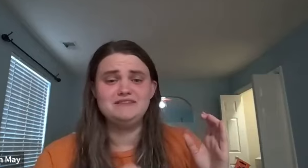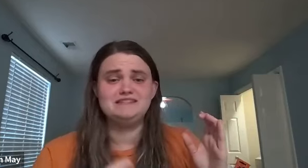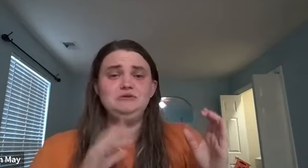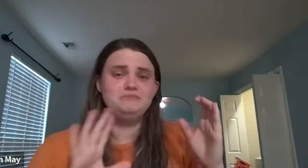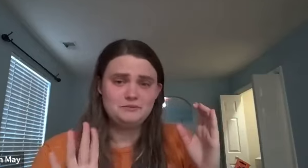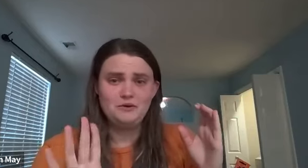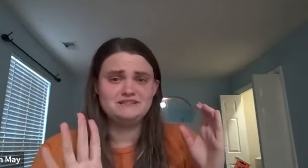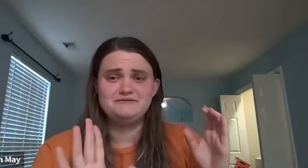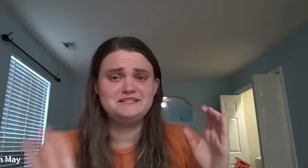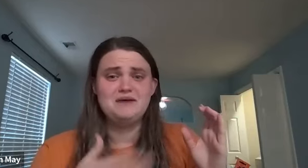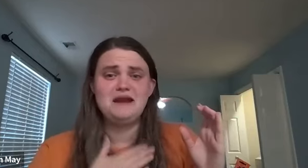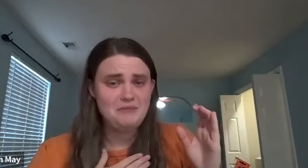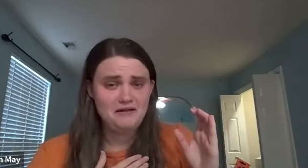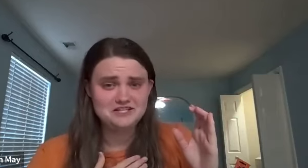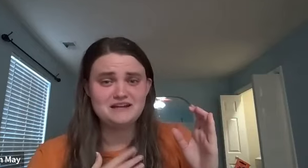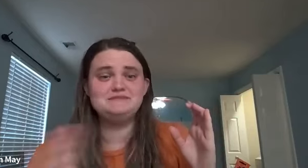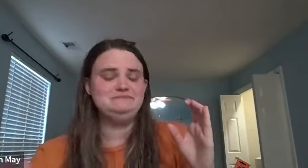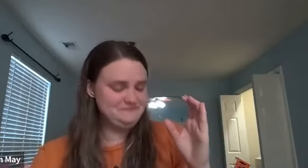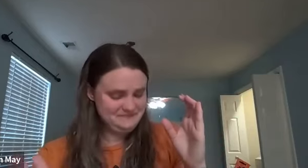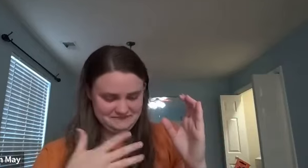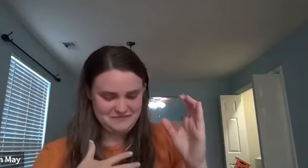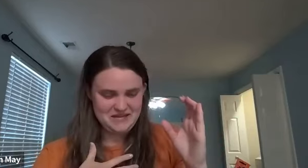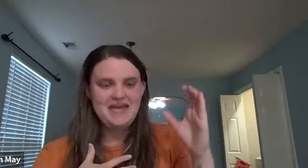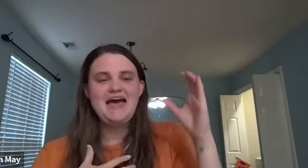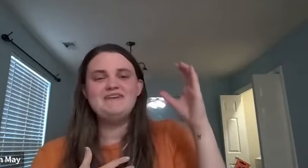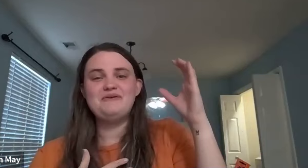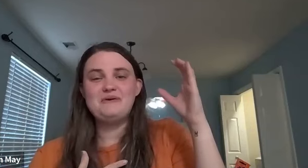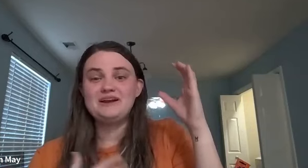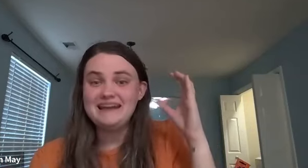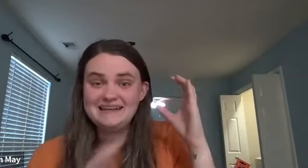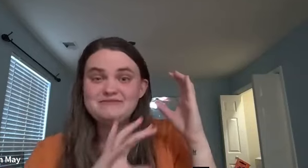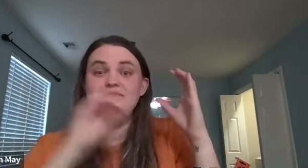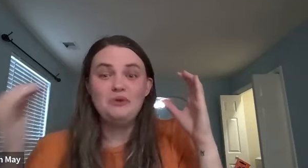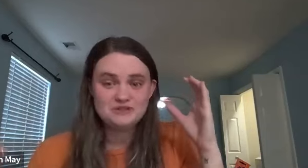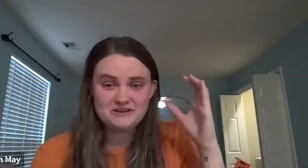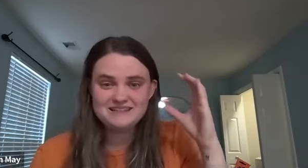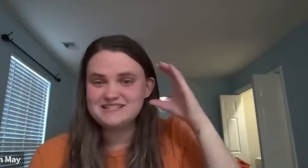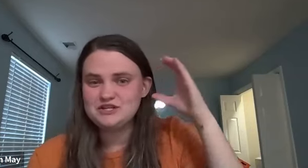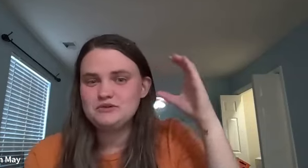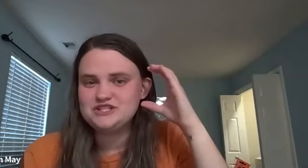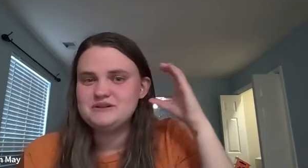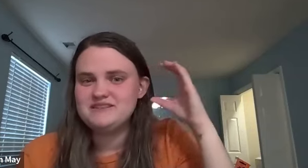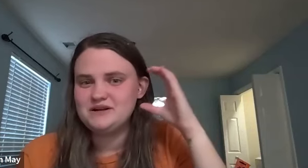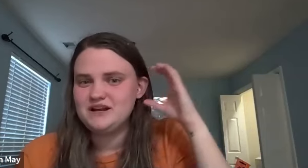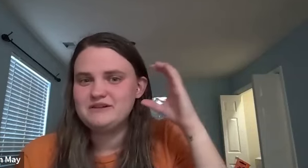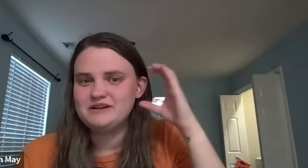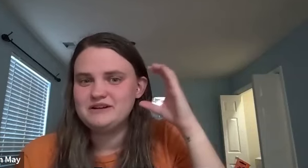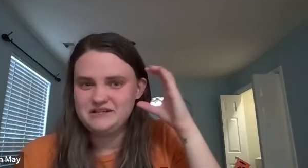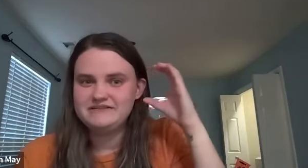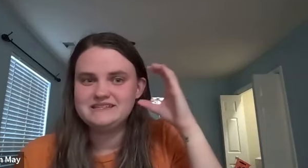these little burp moments every time, and I apologize. But for multiple cousins, you will just do it in the middle, kind of around your ear. And this is